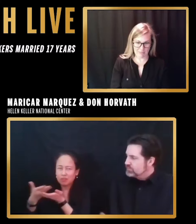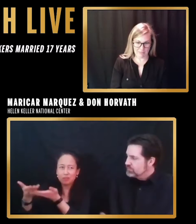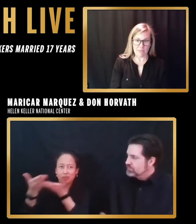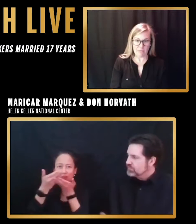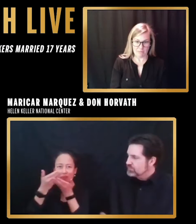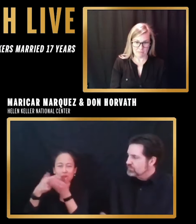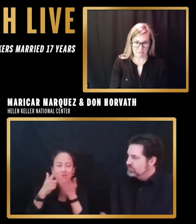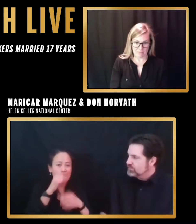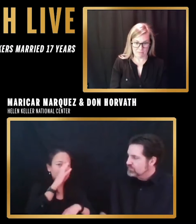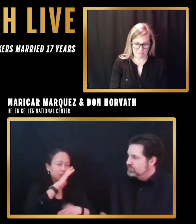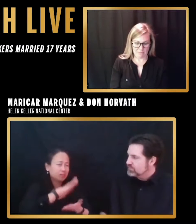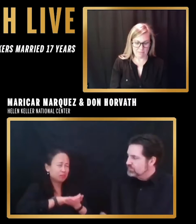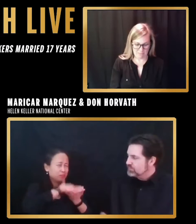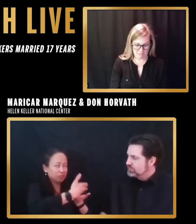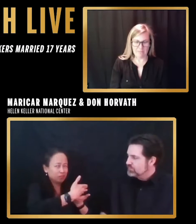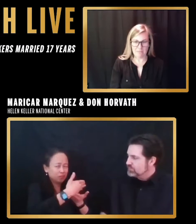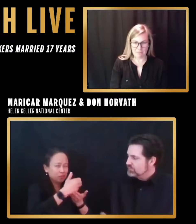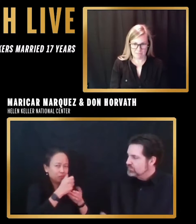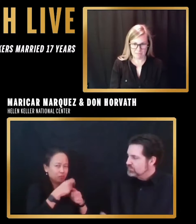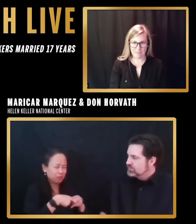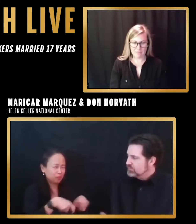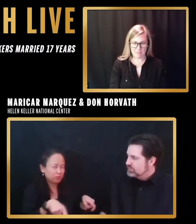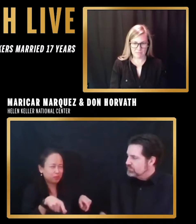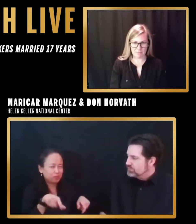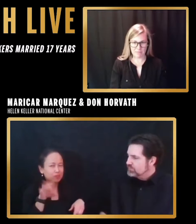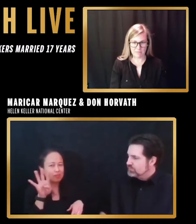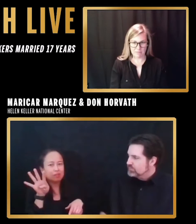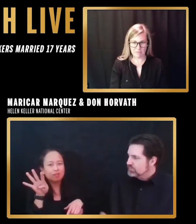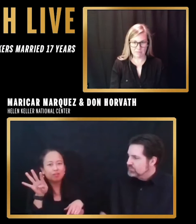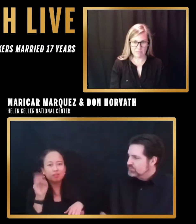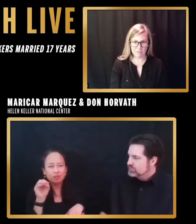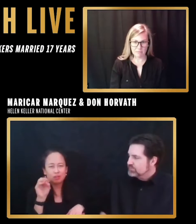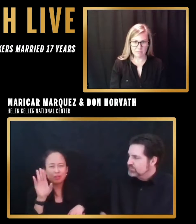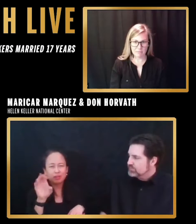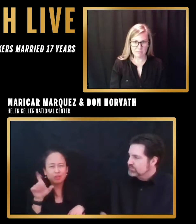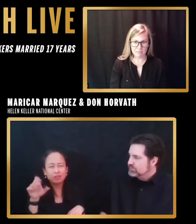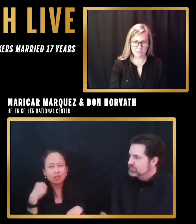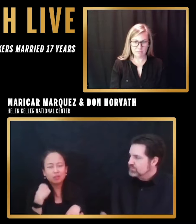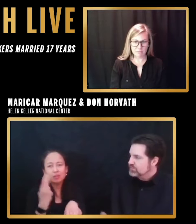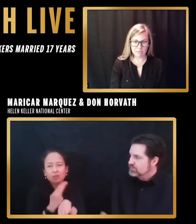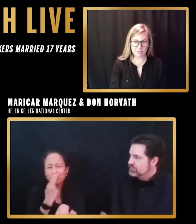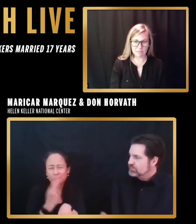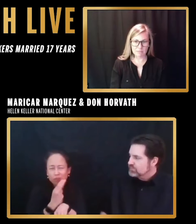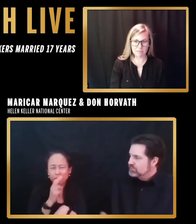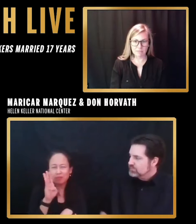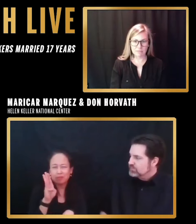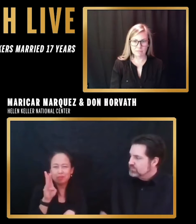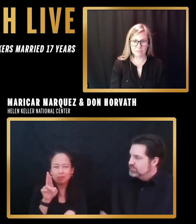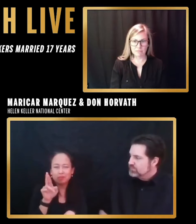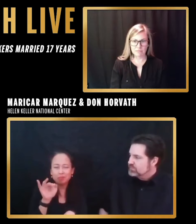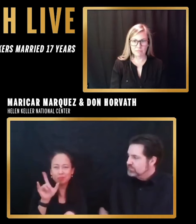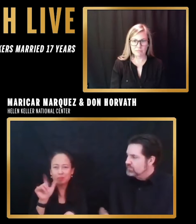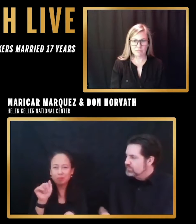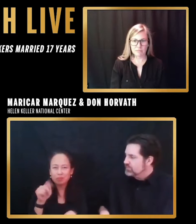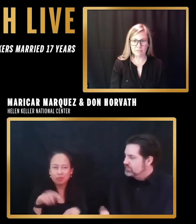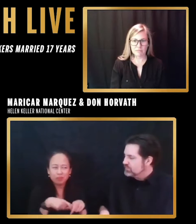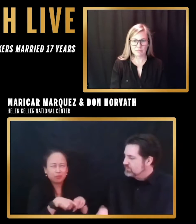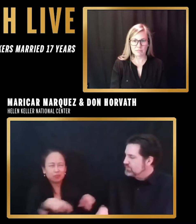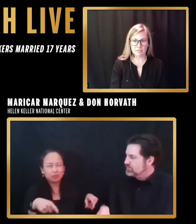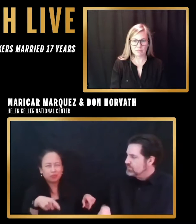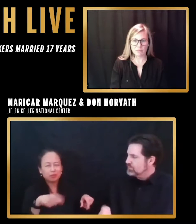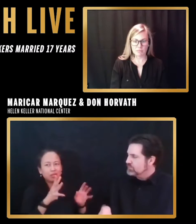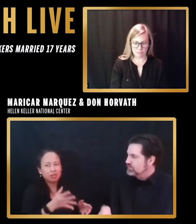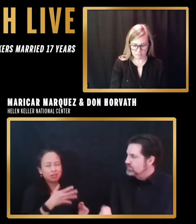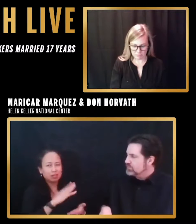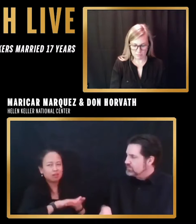I use a Focus 14 to pair with my iPhone when I'm going, you know, out and about. But at home, when I use my laptop, I use a Focus